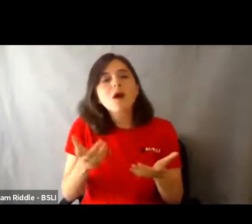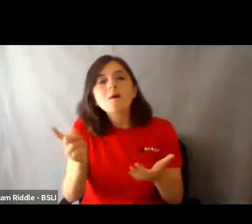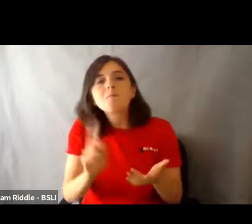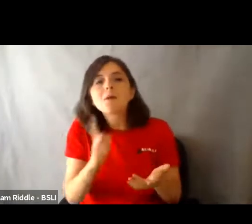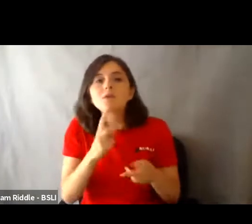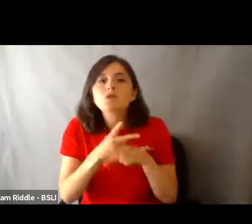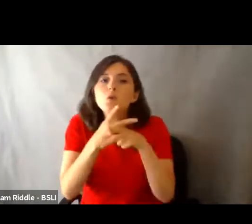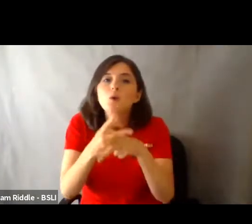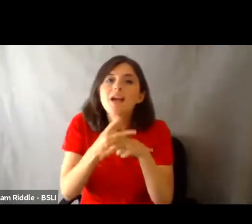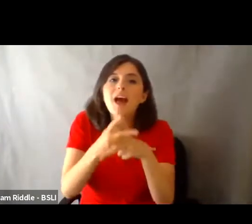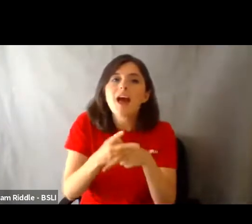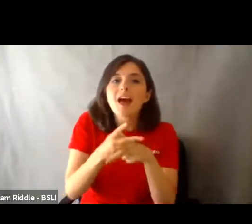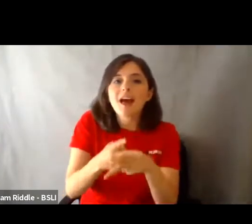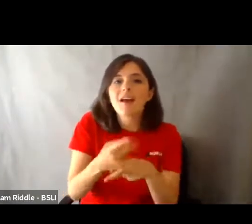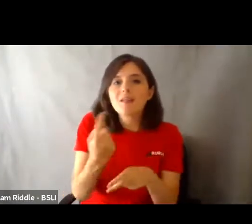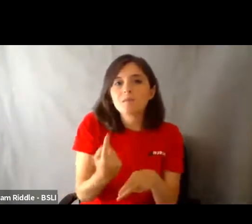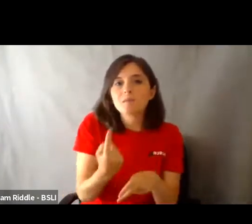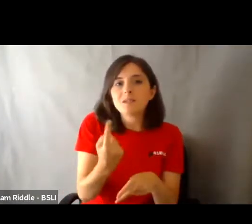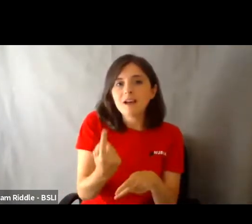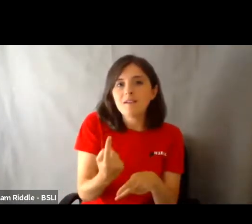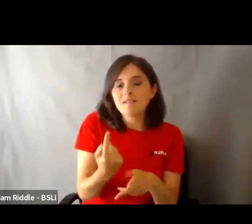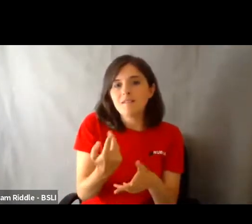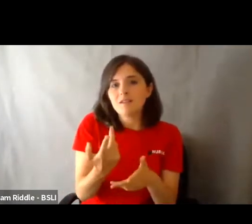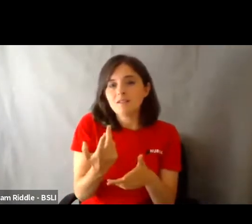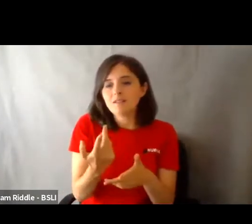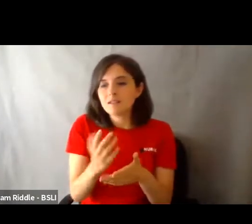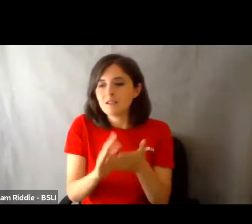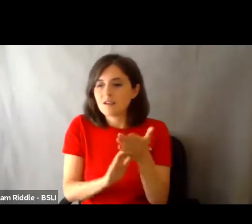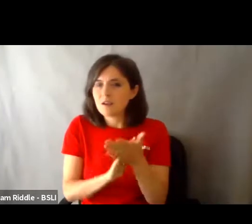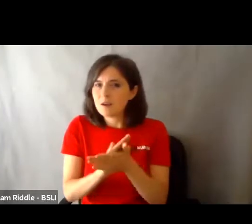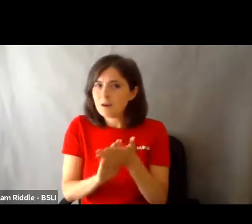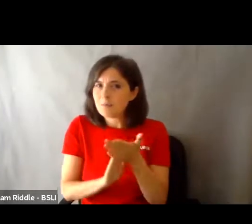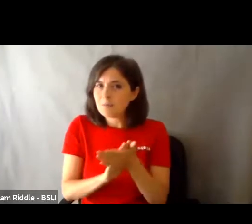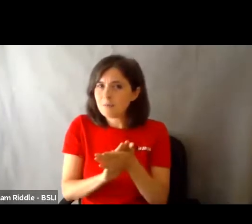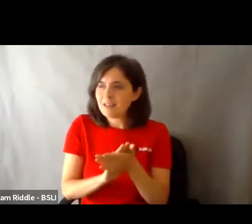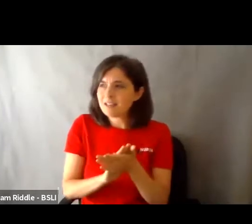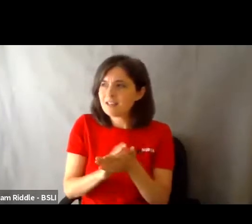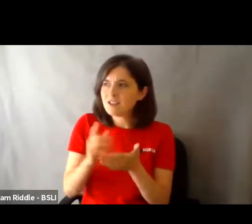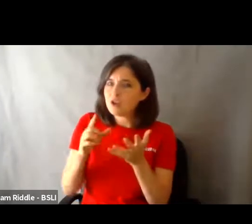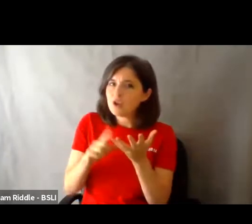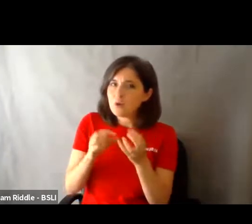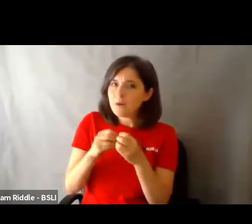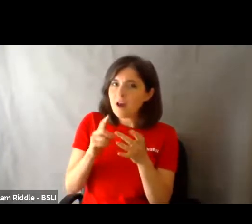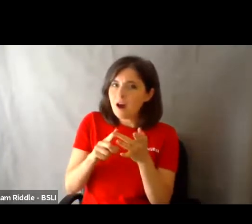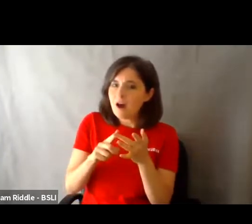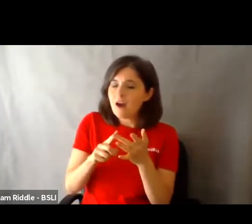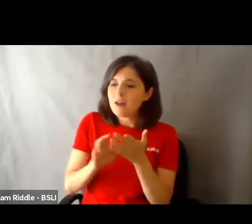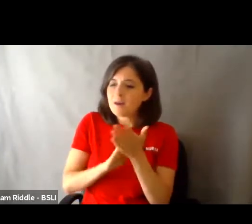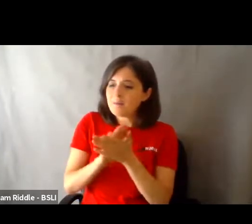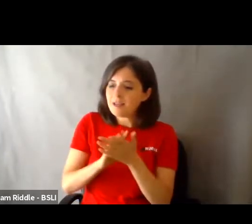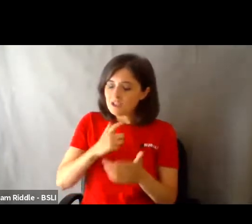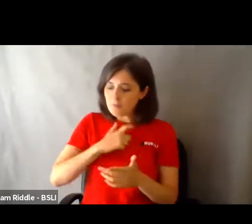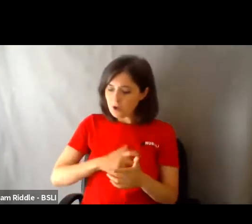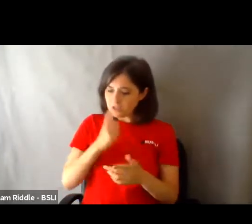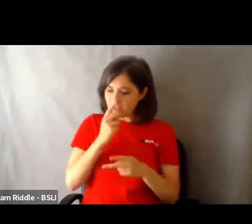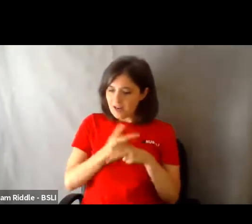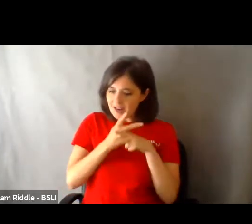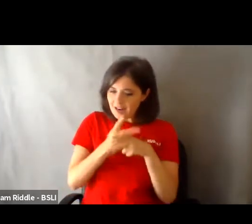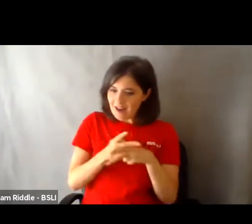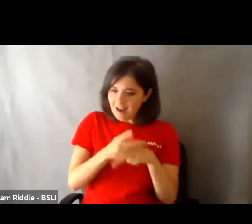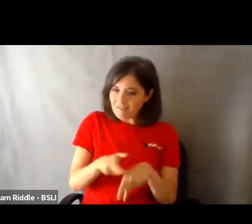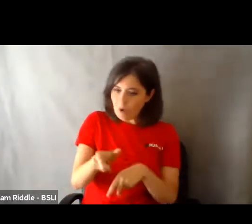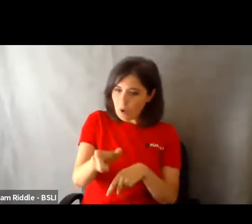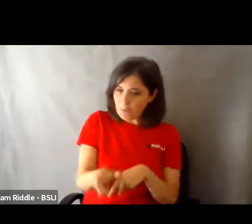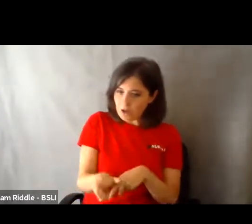more people to spend more time caring for those they love, incidentally reducing pressure on the Treasury to pay for public